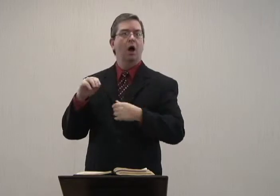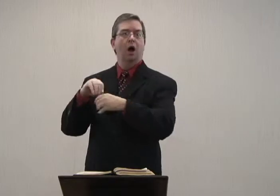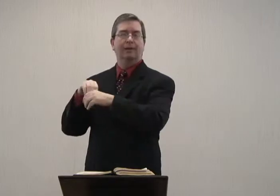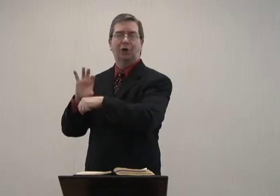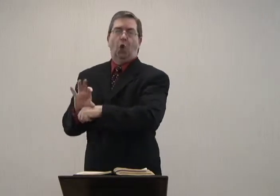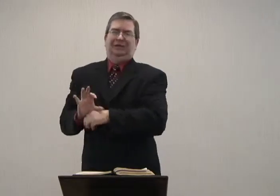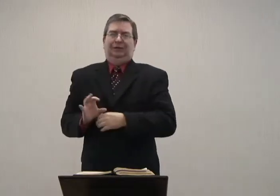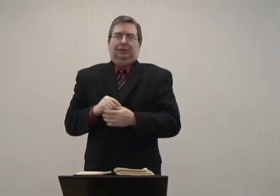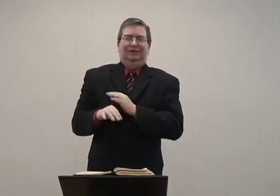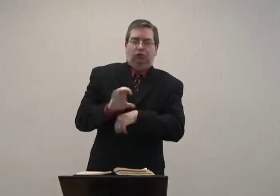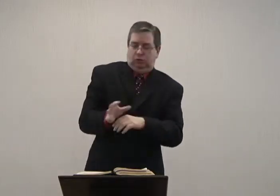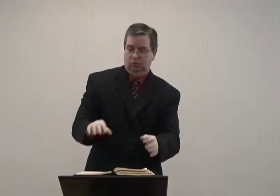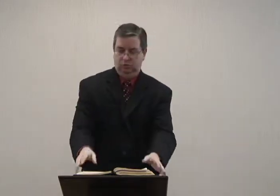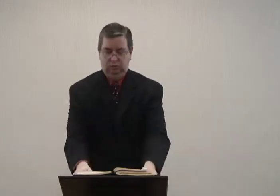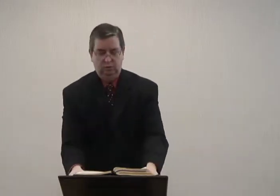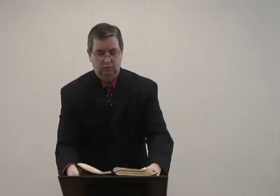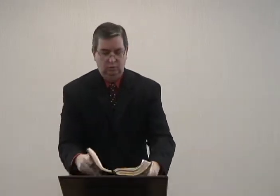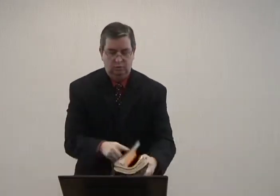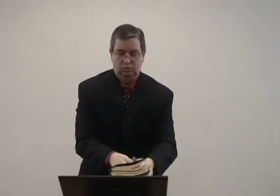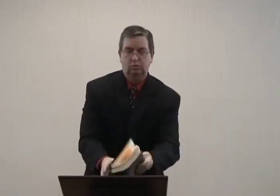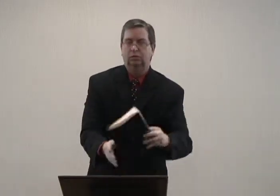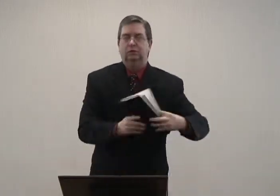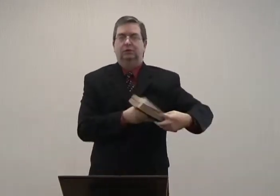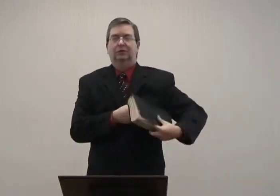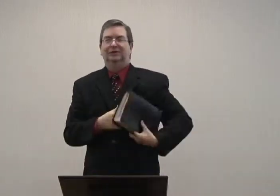you're doing bad things. But when you get in the church,